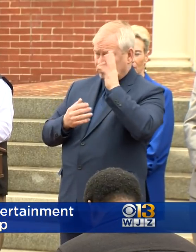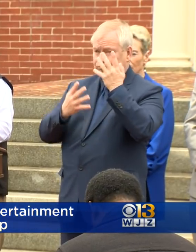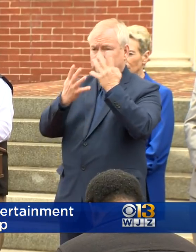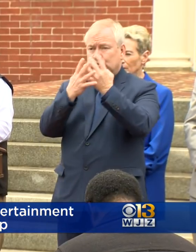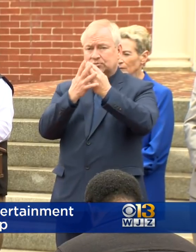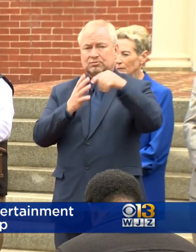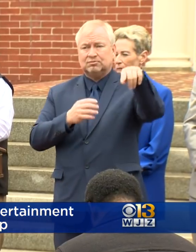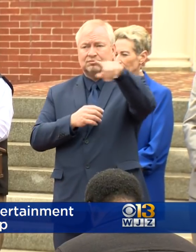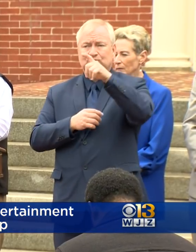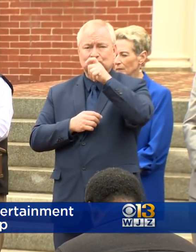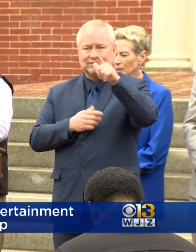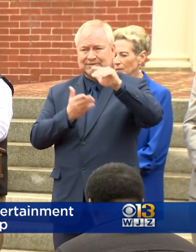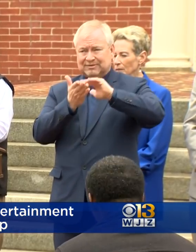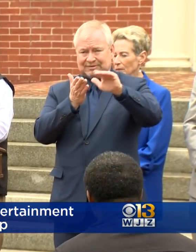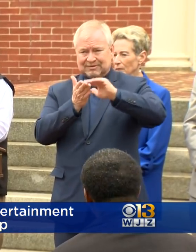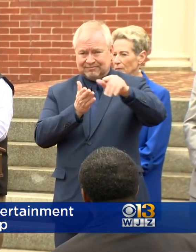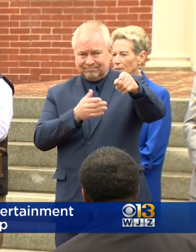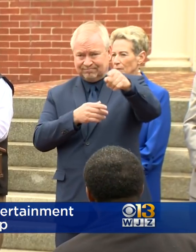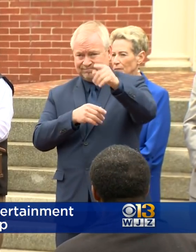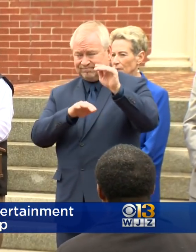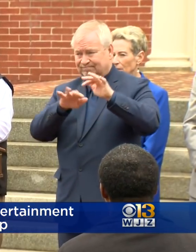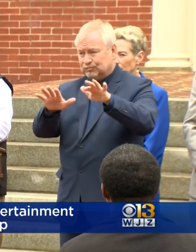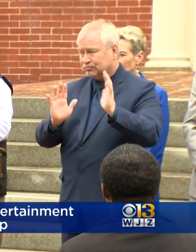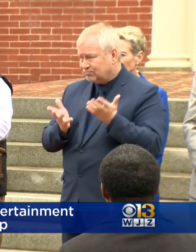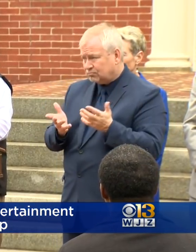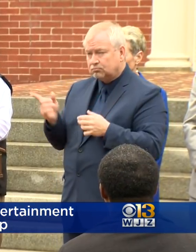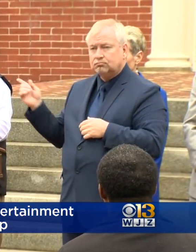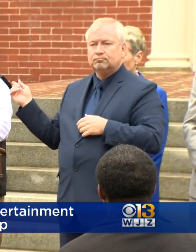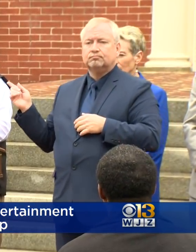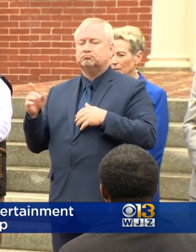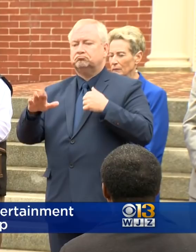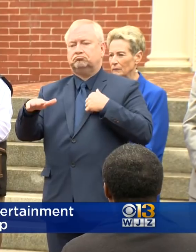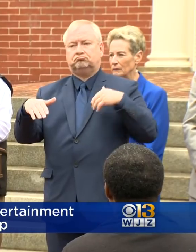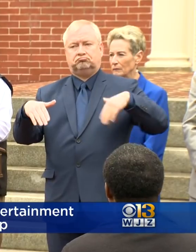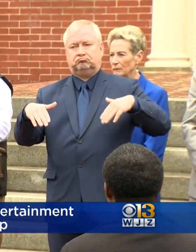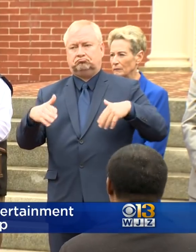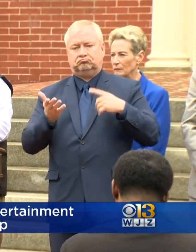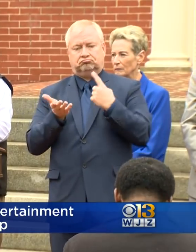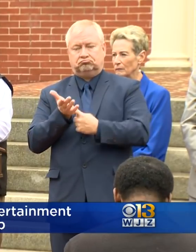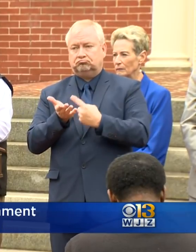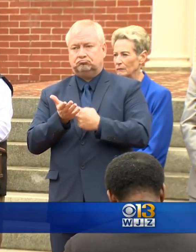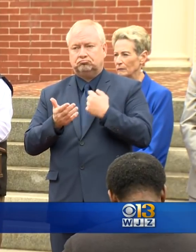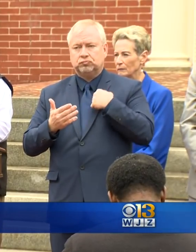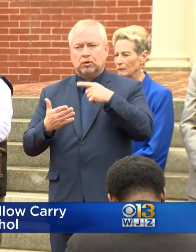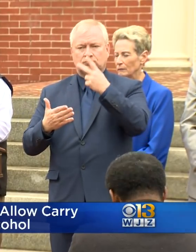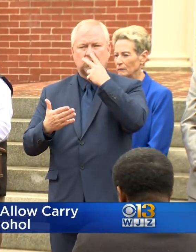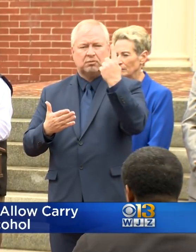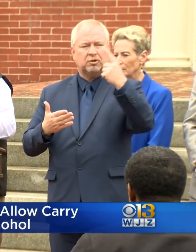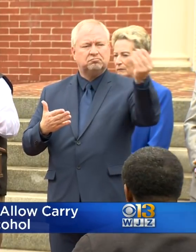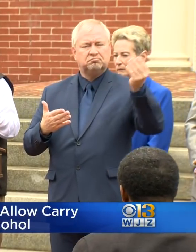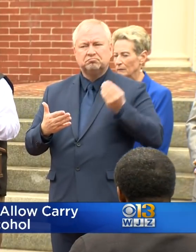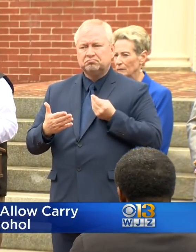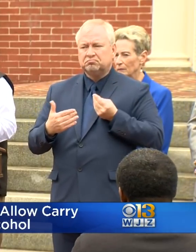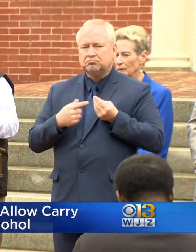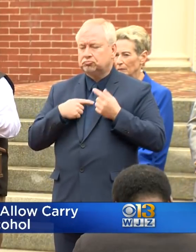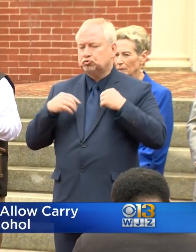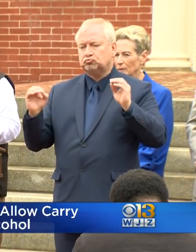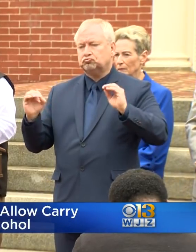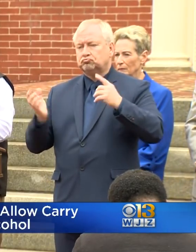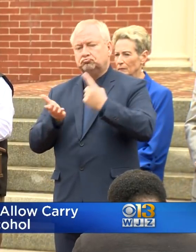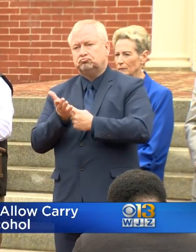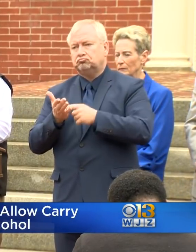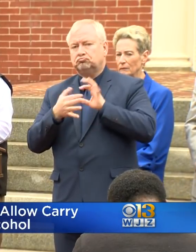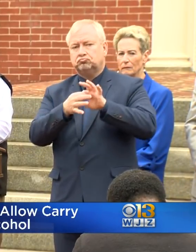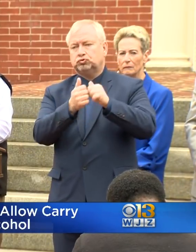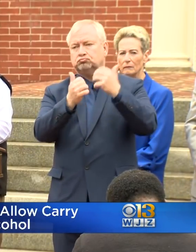We haven't seen the proposal. I read something about it, but no proposal has been sent to us. On the surface, I mean, it's something we will consider,